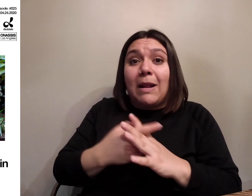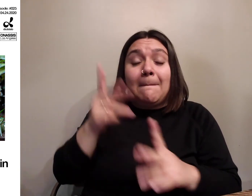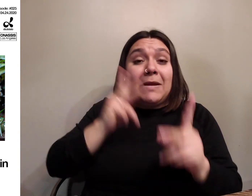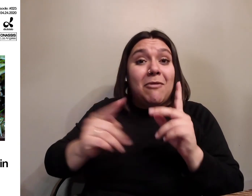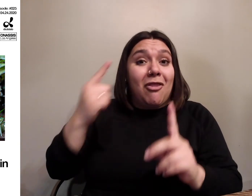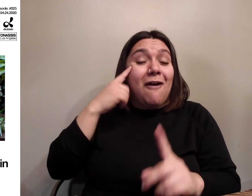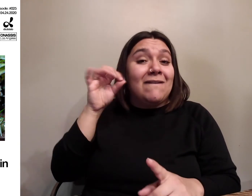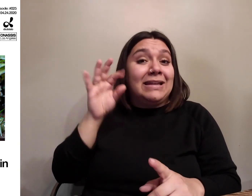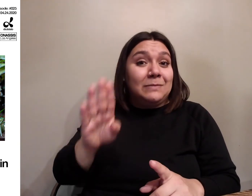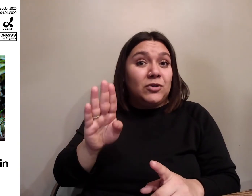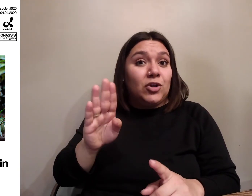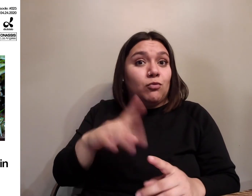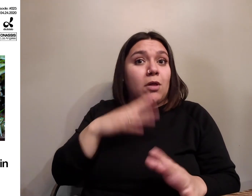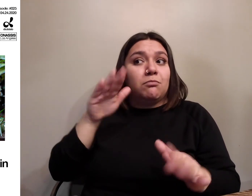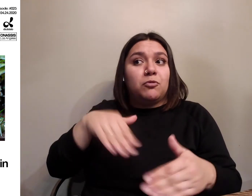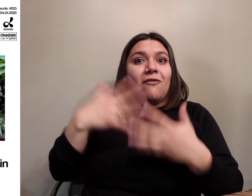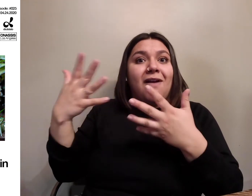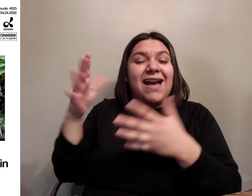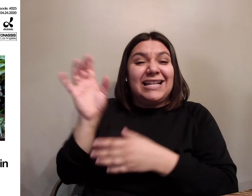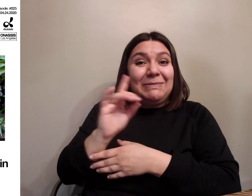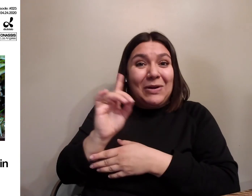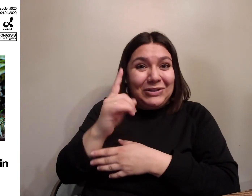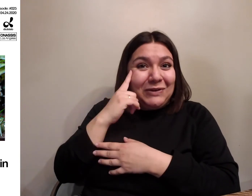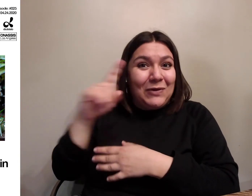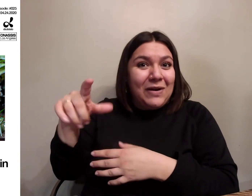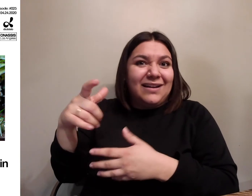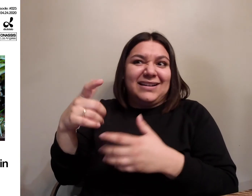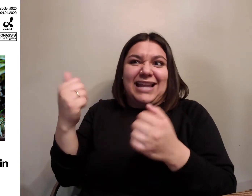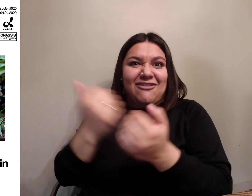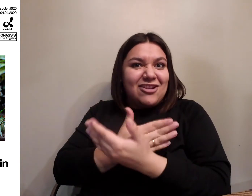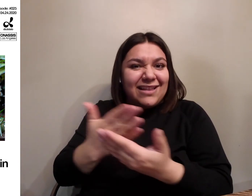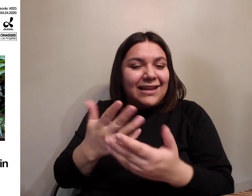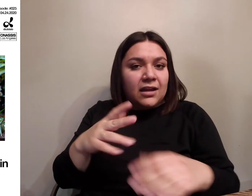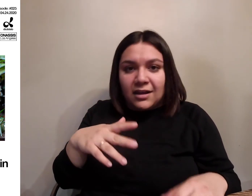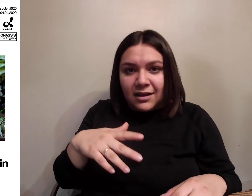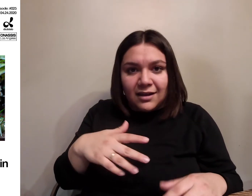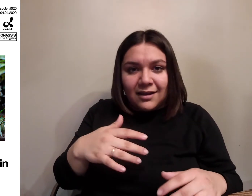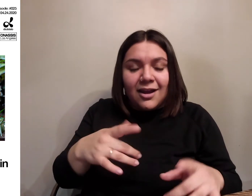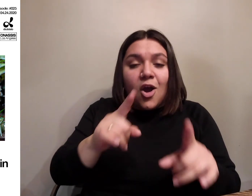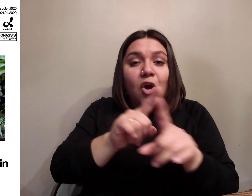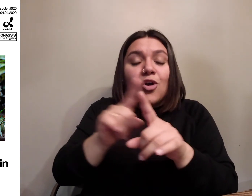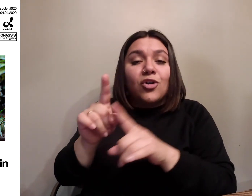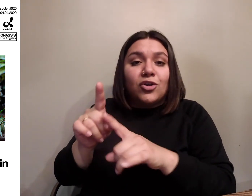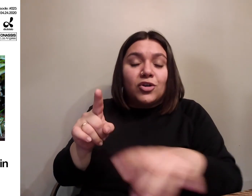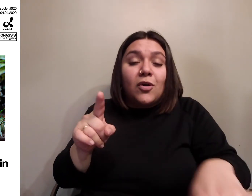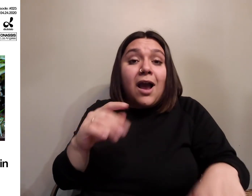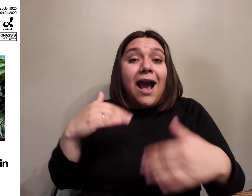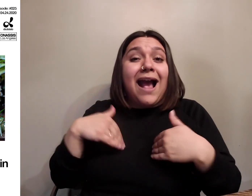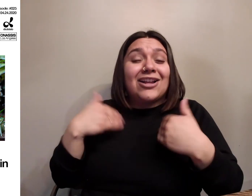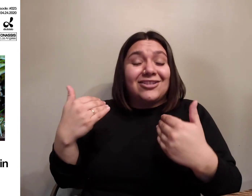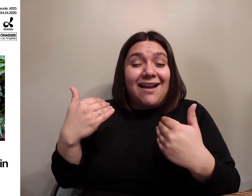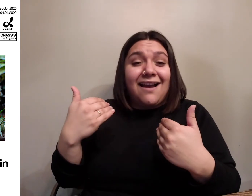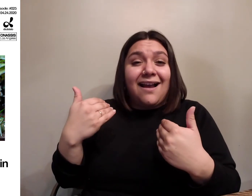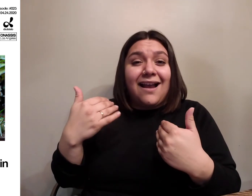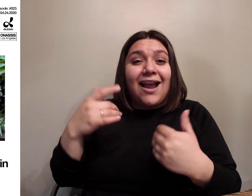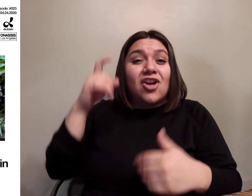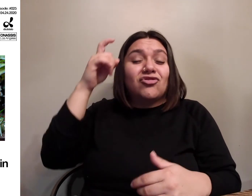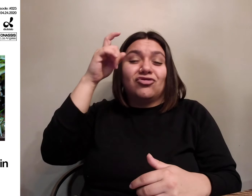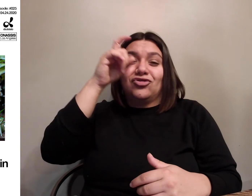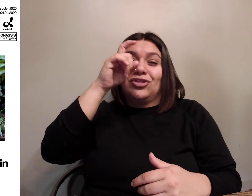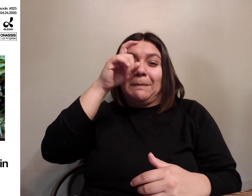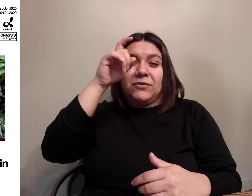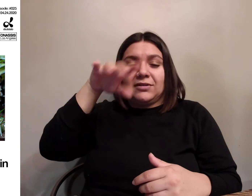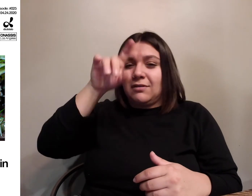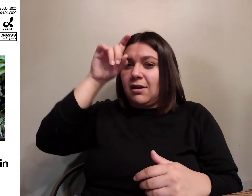love that. It's wild. In closing, Elif, we began with Milos. Let's end